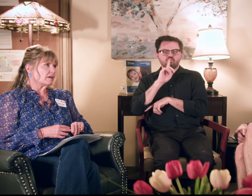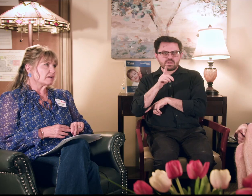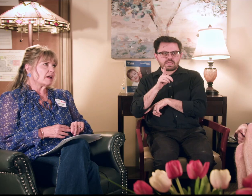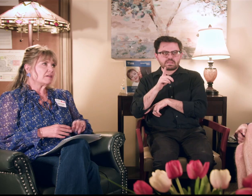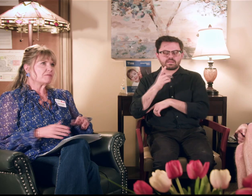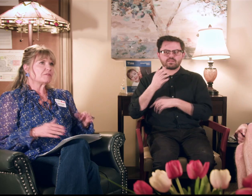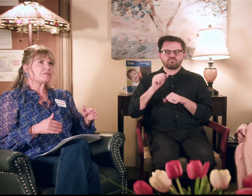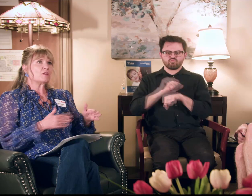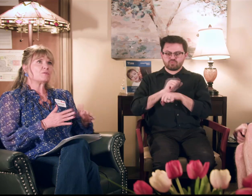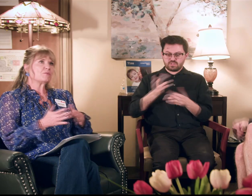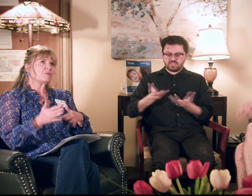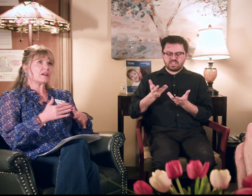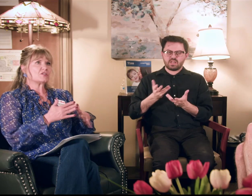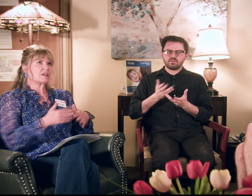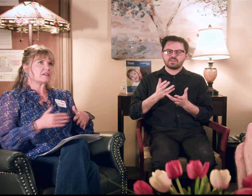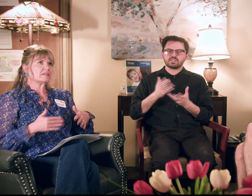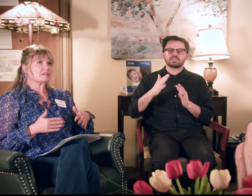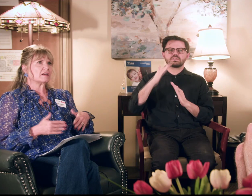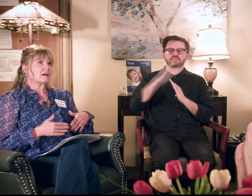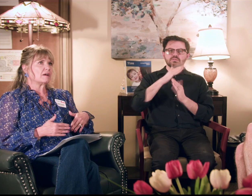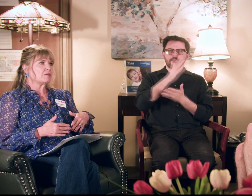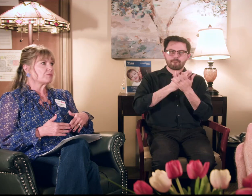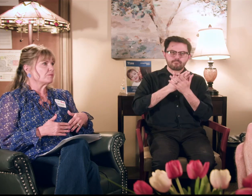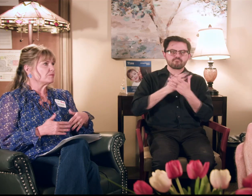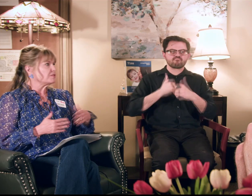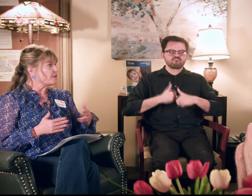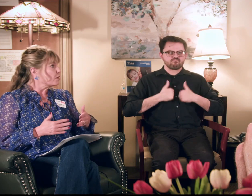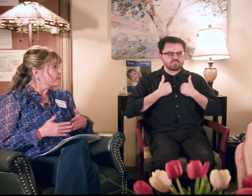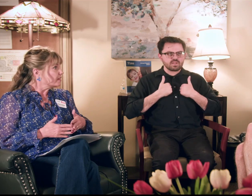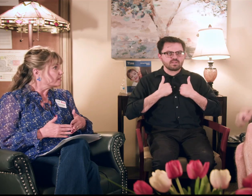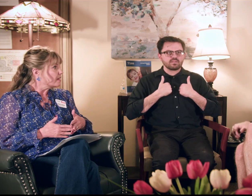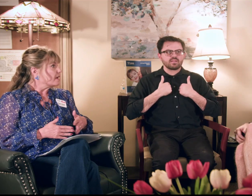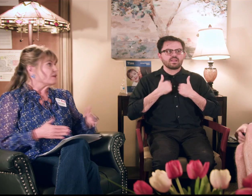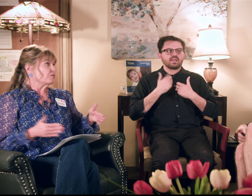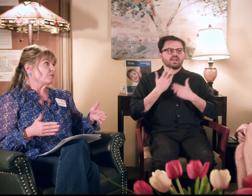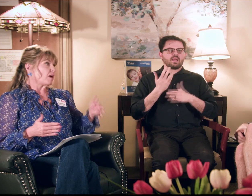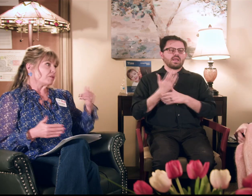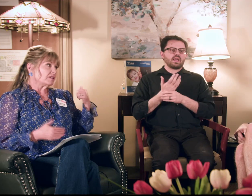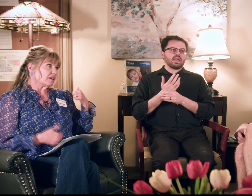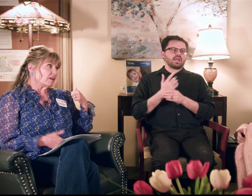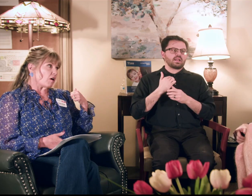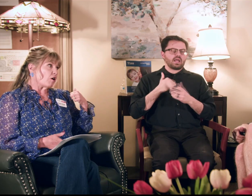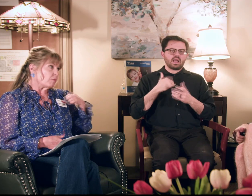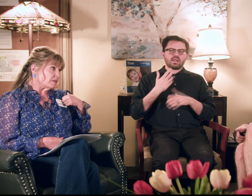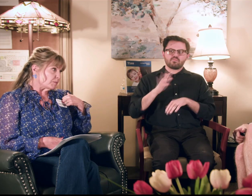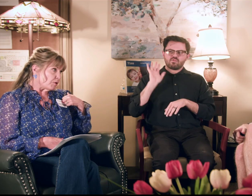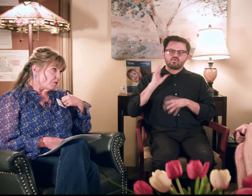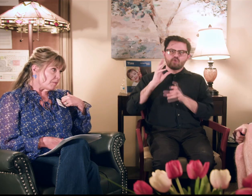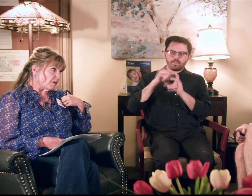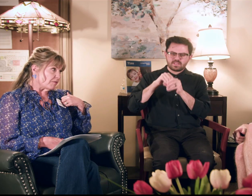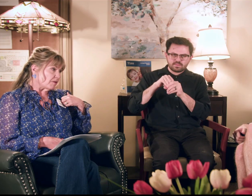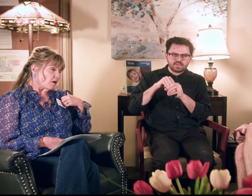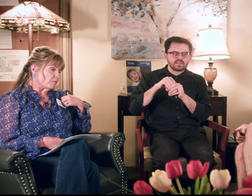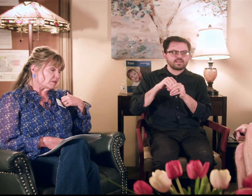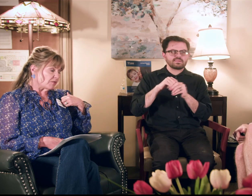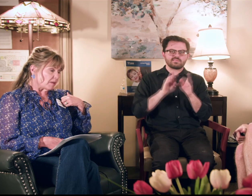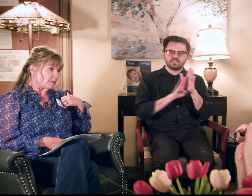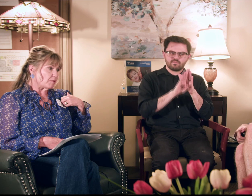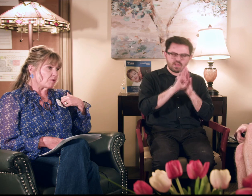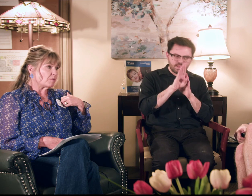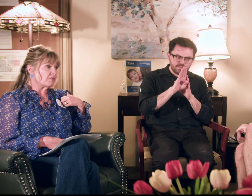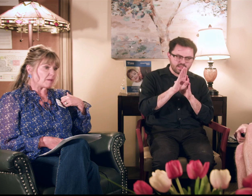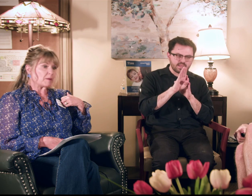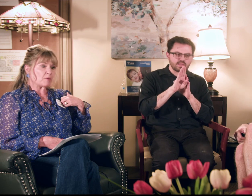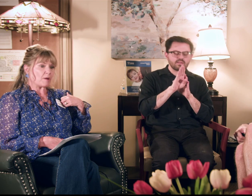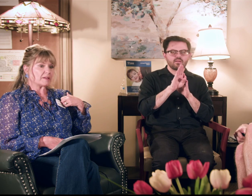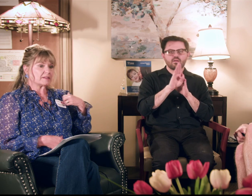been kind of flowed through H&S through development. I worked in our homeless program, our homeless